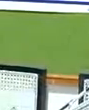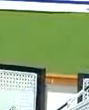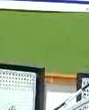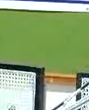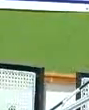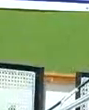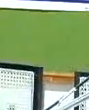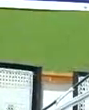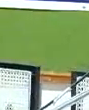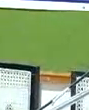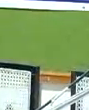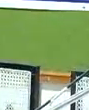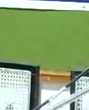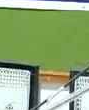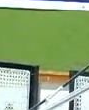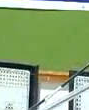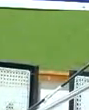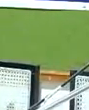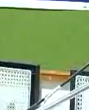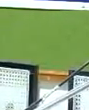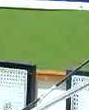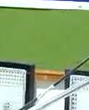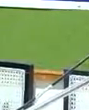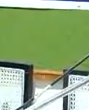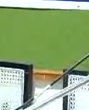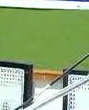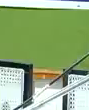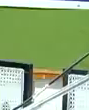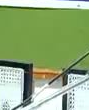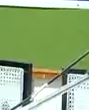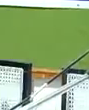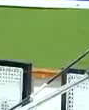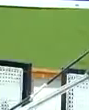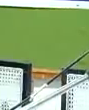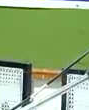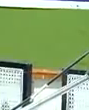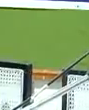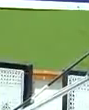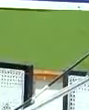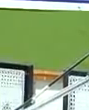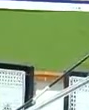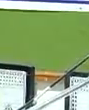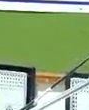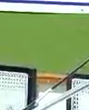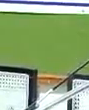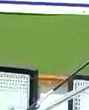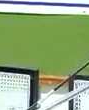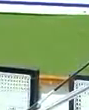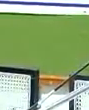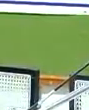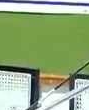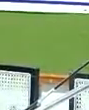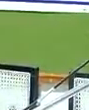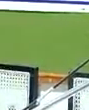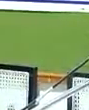See, the only kind of places where people might have an experience and that experience may not become a disability is possibly